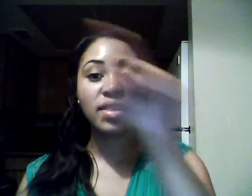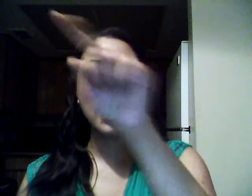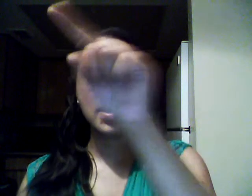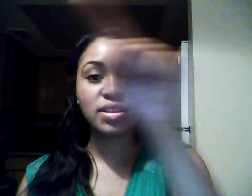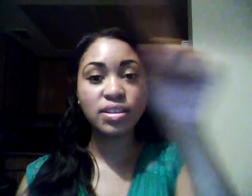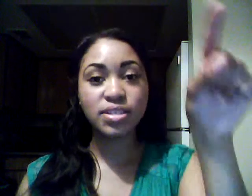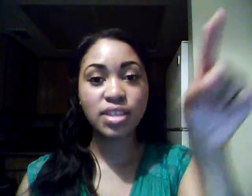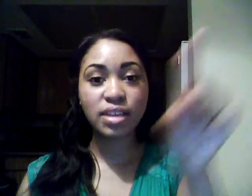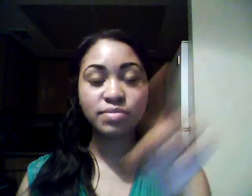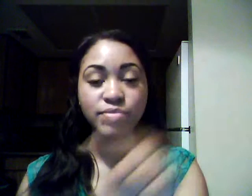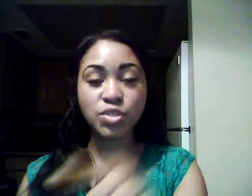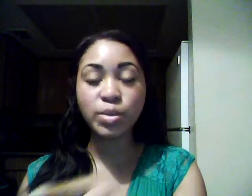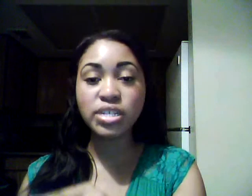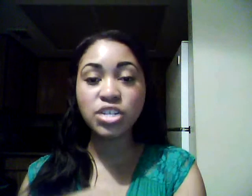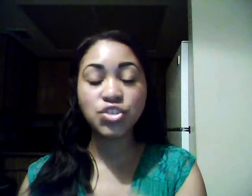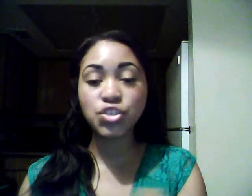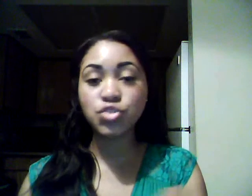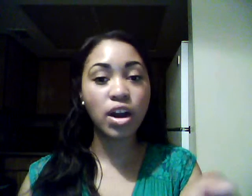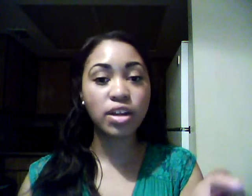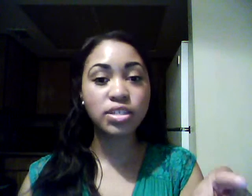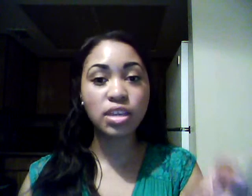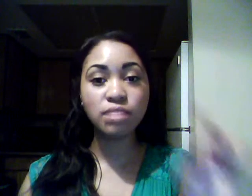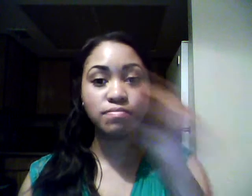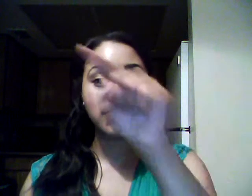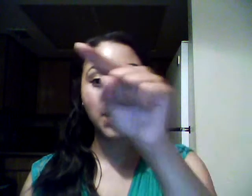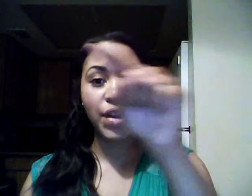And then Z. So basically, you're just going to draw out a Z,